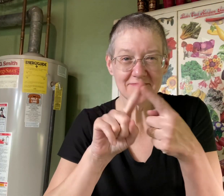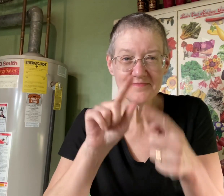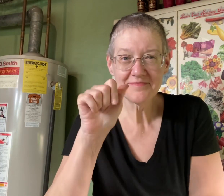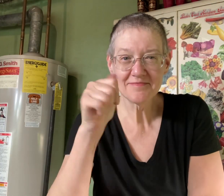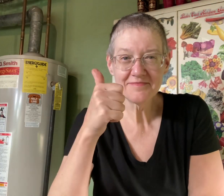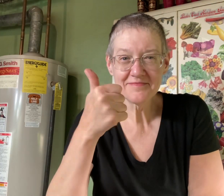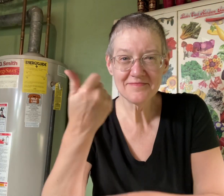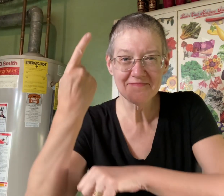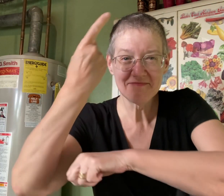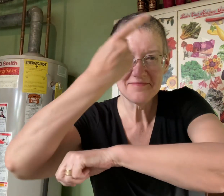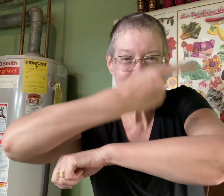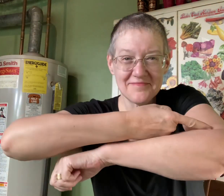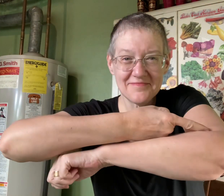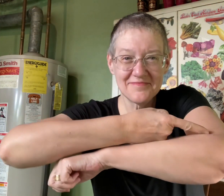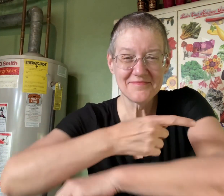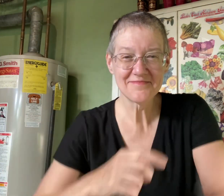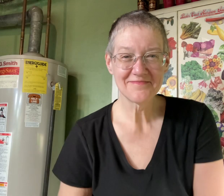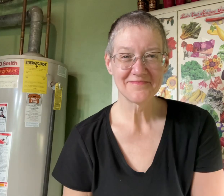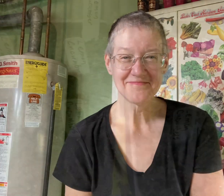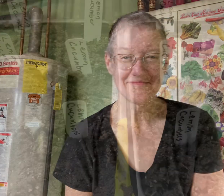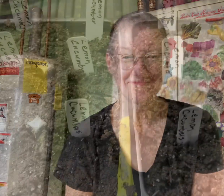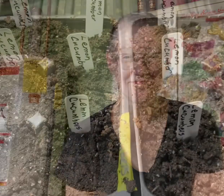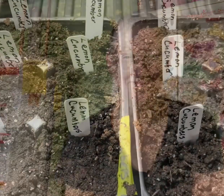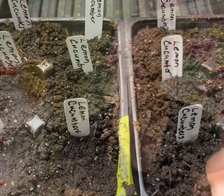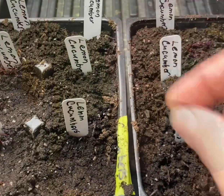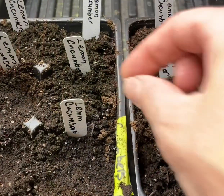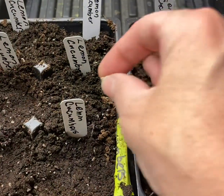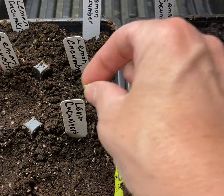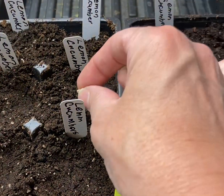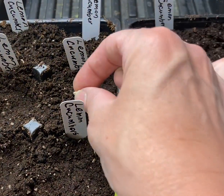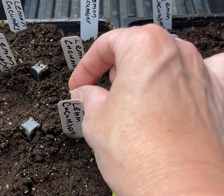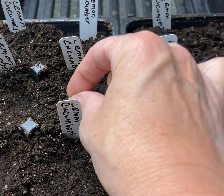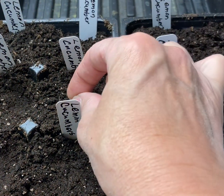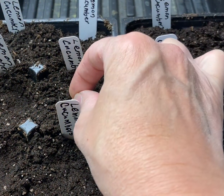They're going to require 5 to 10 days to germinate.